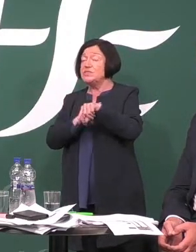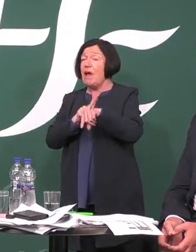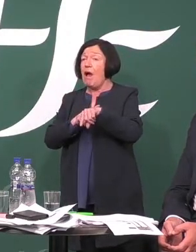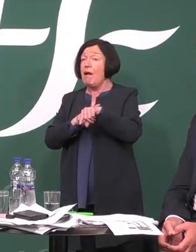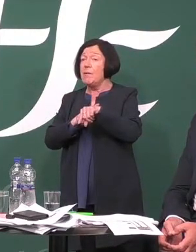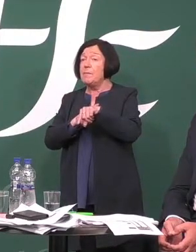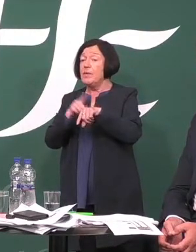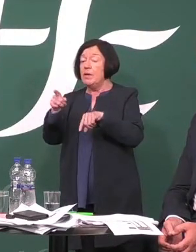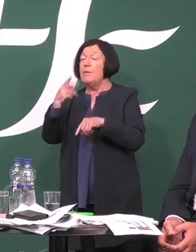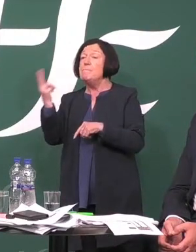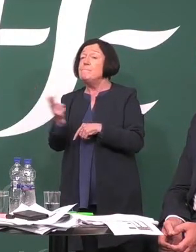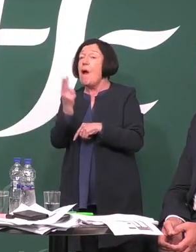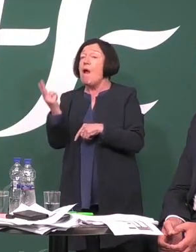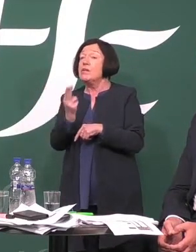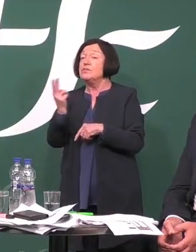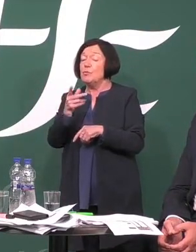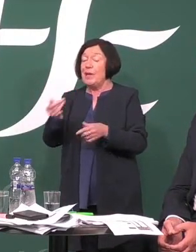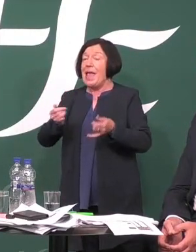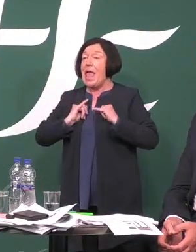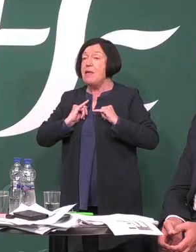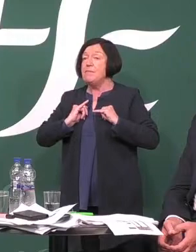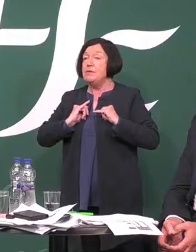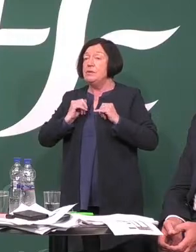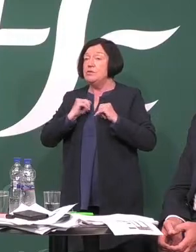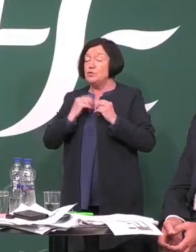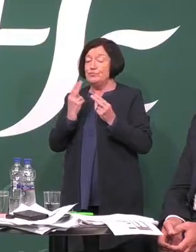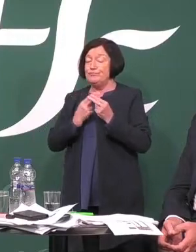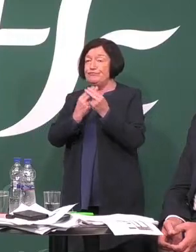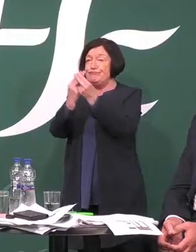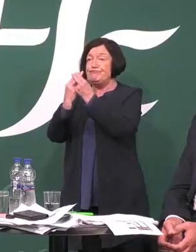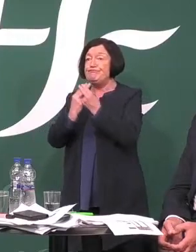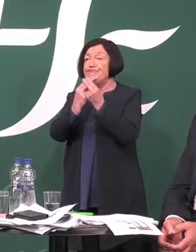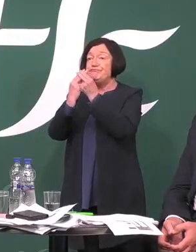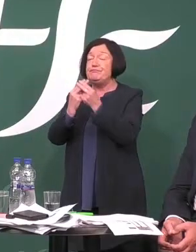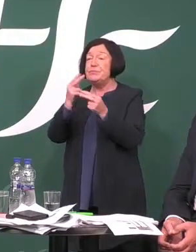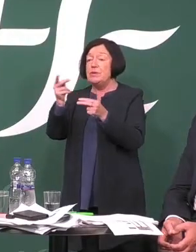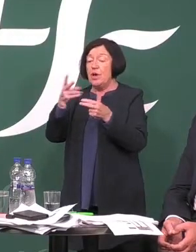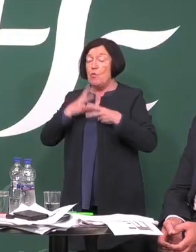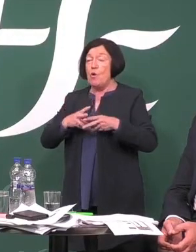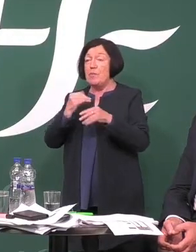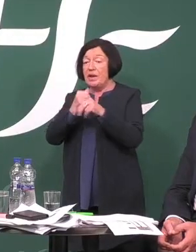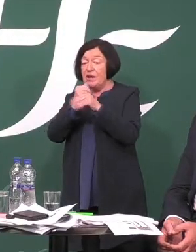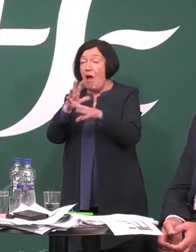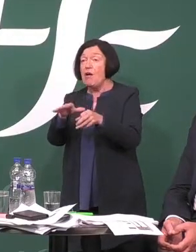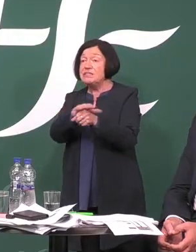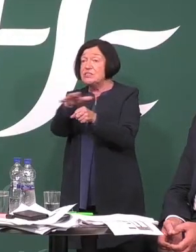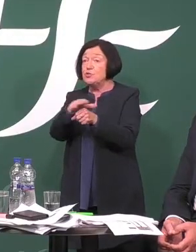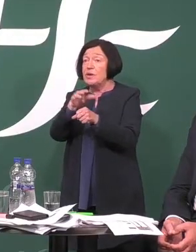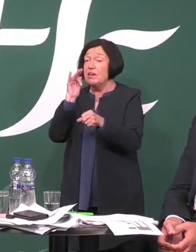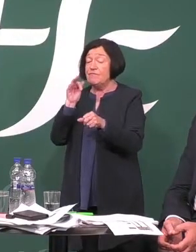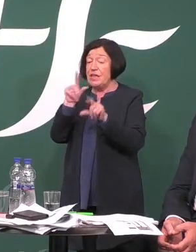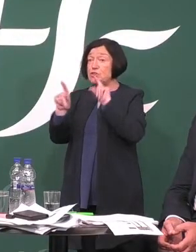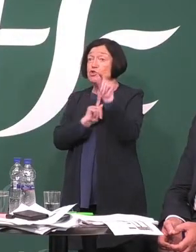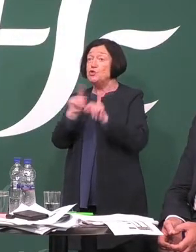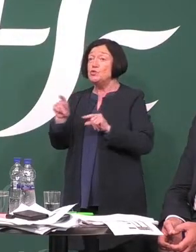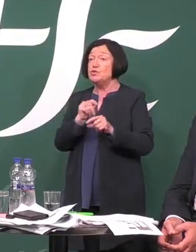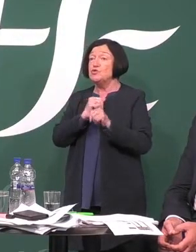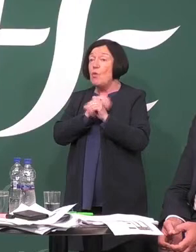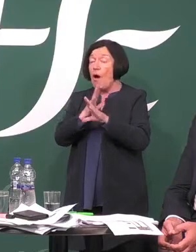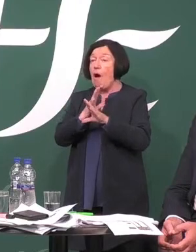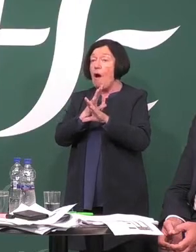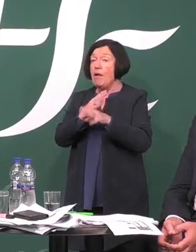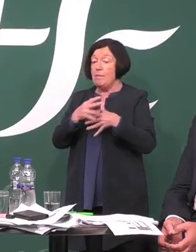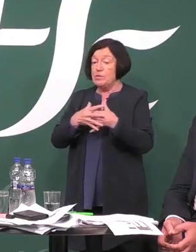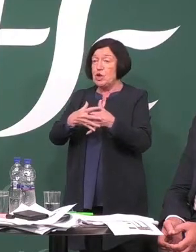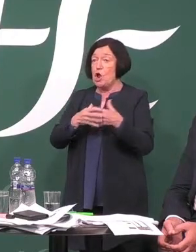where partners would be able to accompany a woman in all cases if they choose, so to all maternity